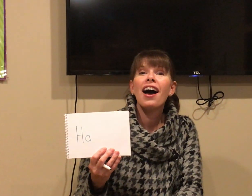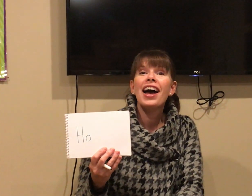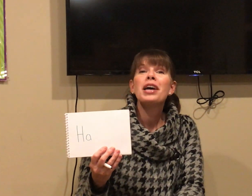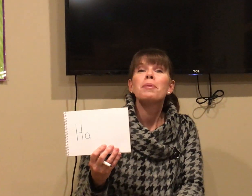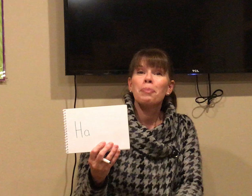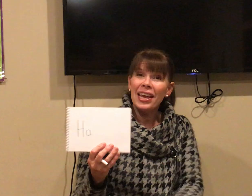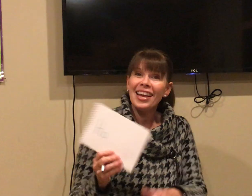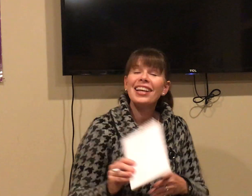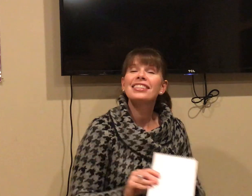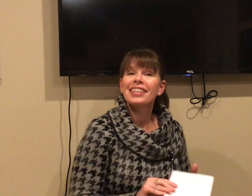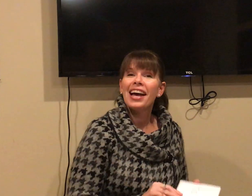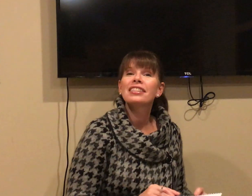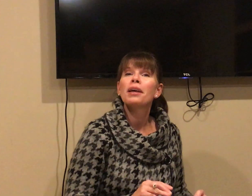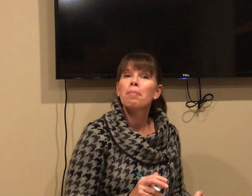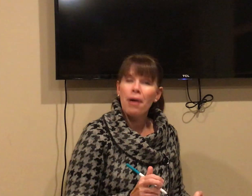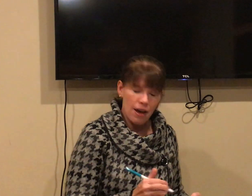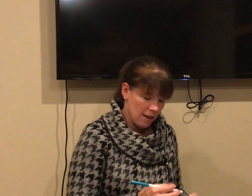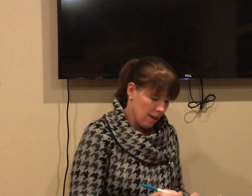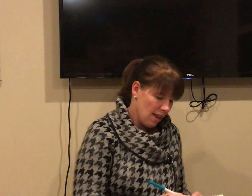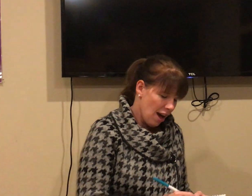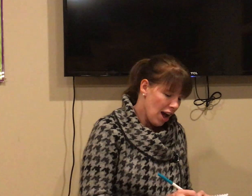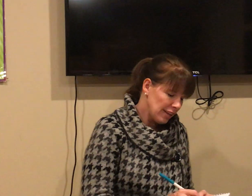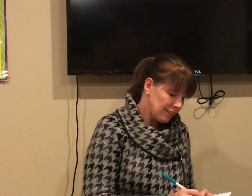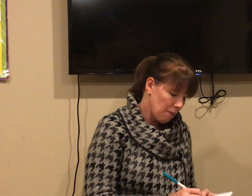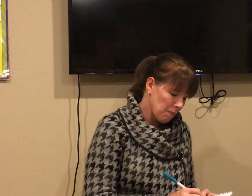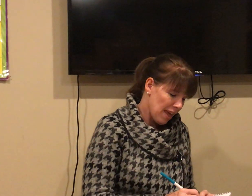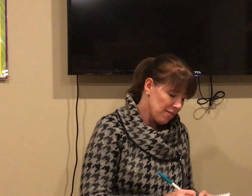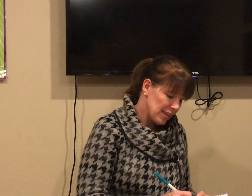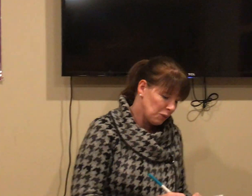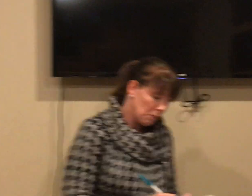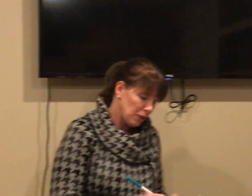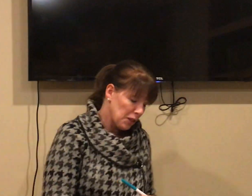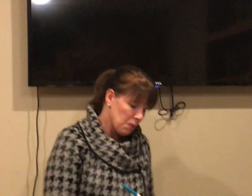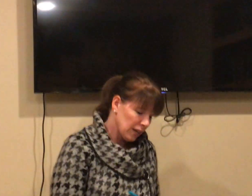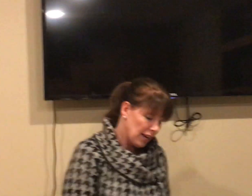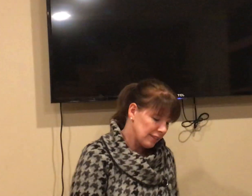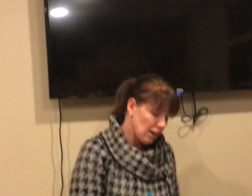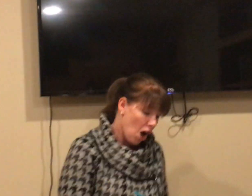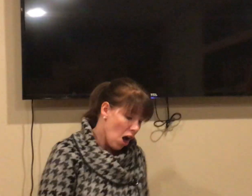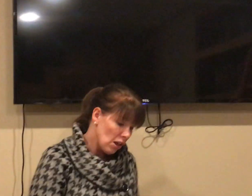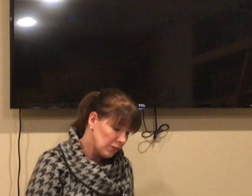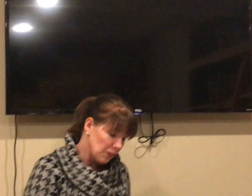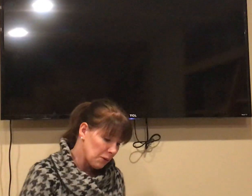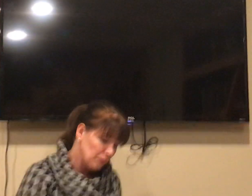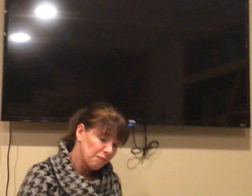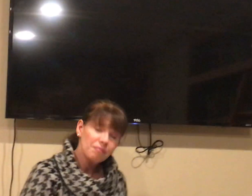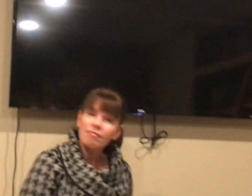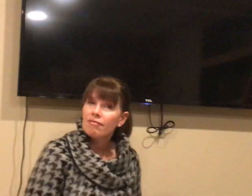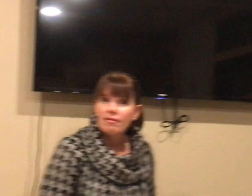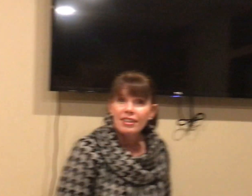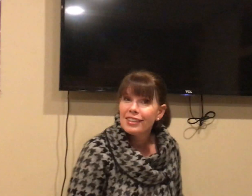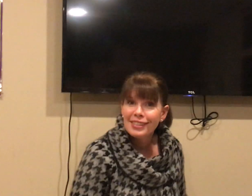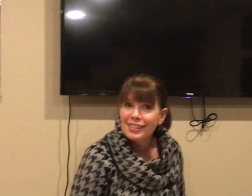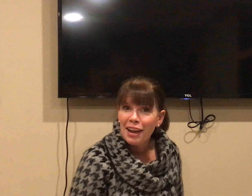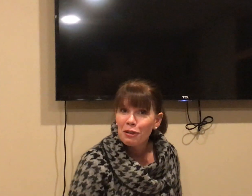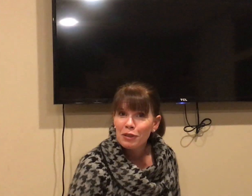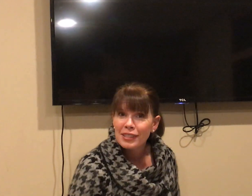P. P says p. Awesome. And this will be lowercase also because it's not our first